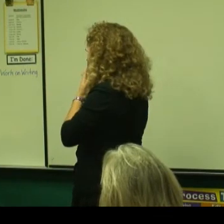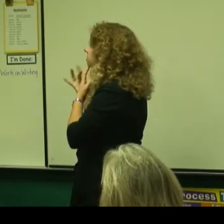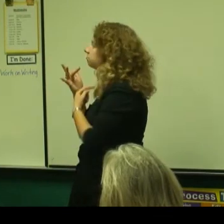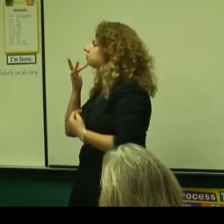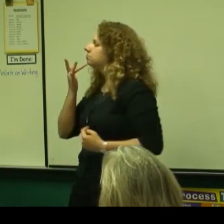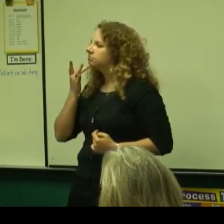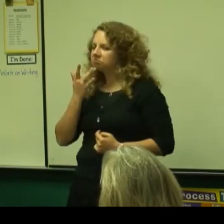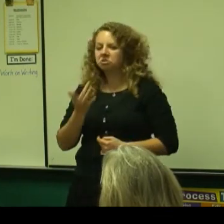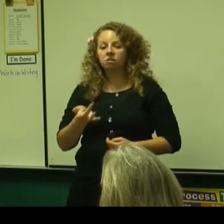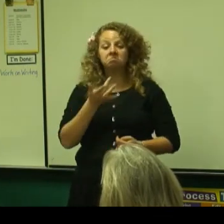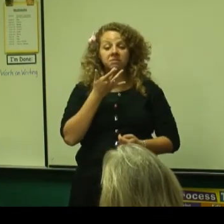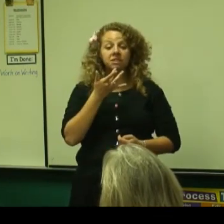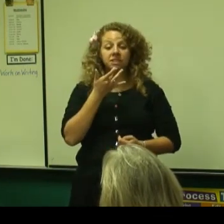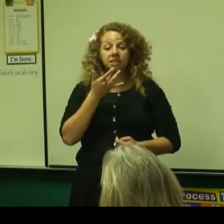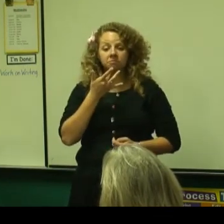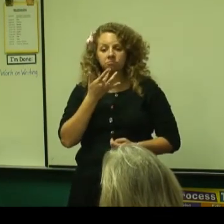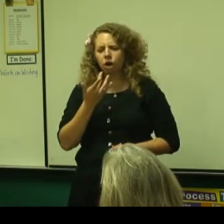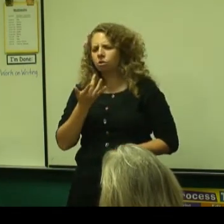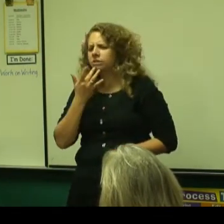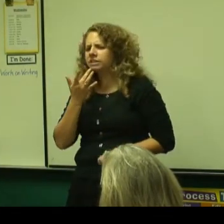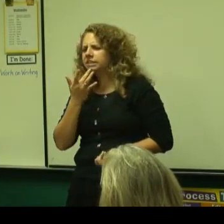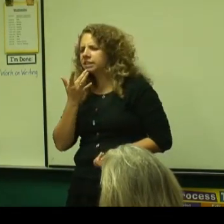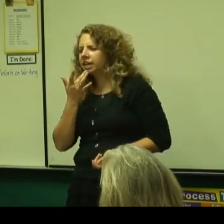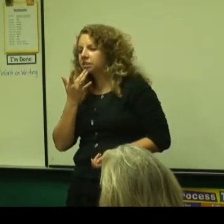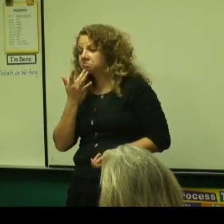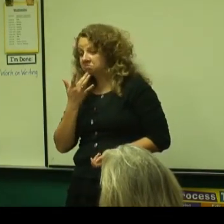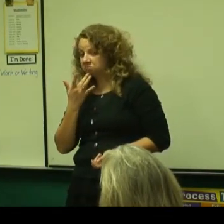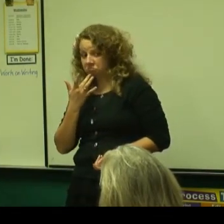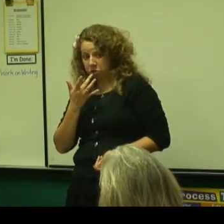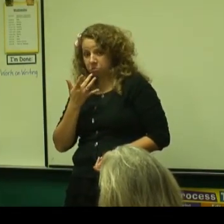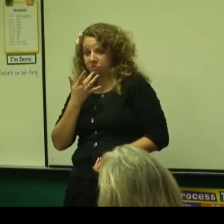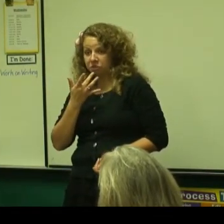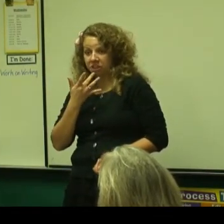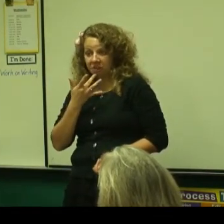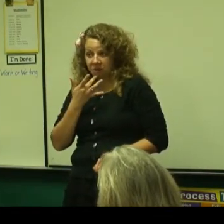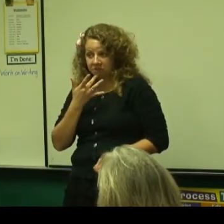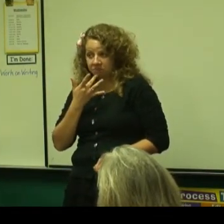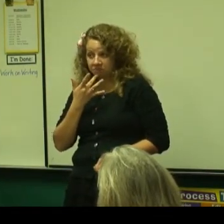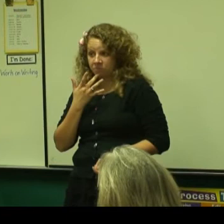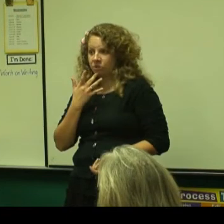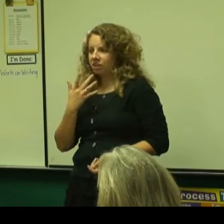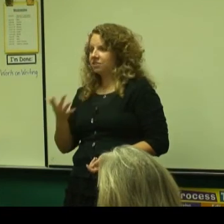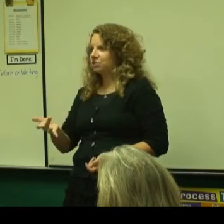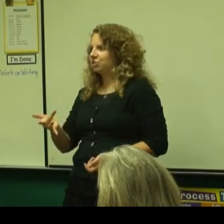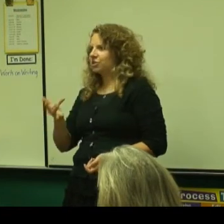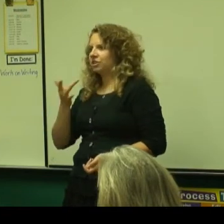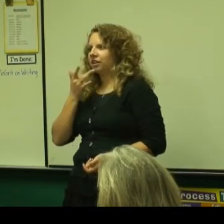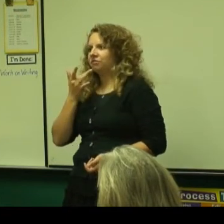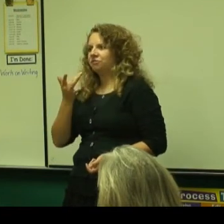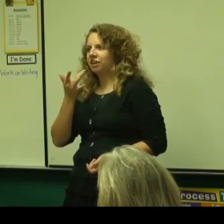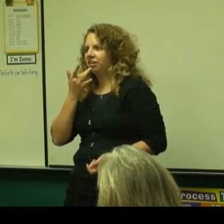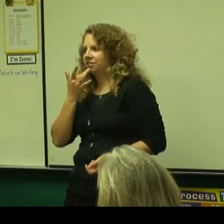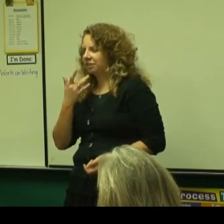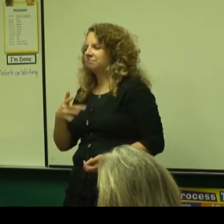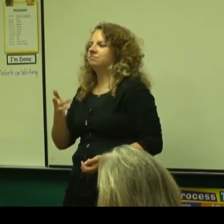there. Oh, taste it. Oh, what did it taste like? You prefer that one? And this is also like a favorite.